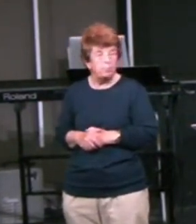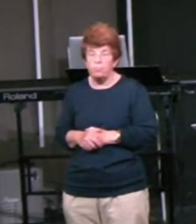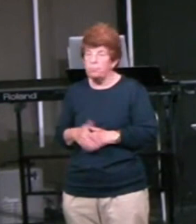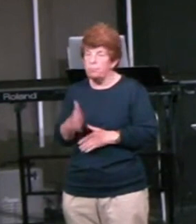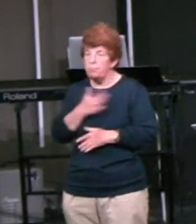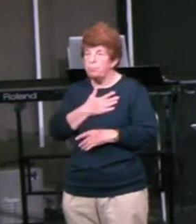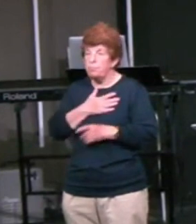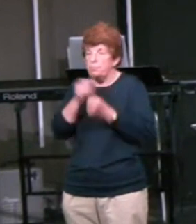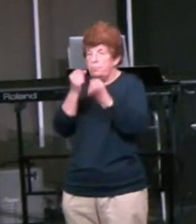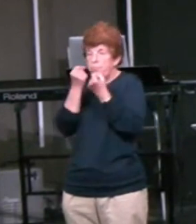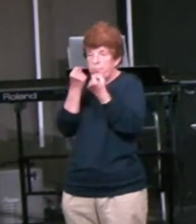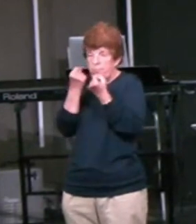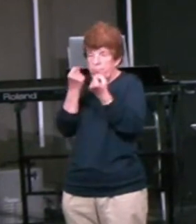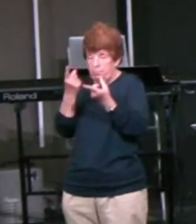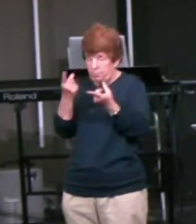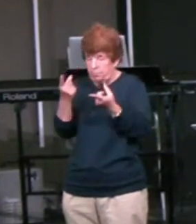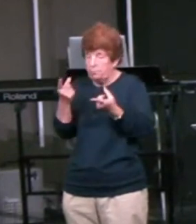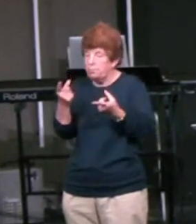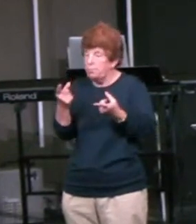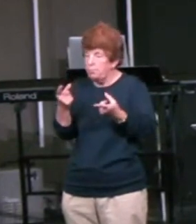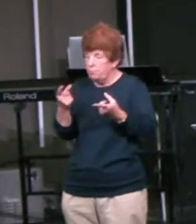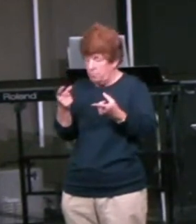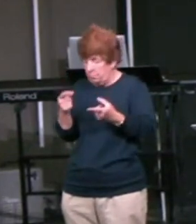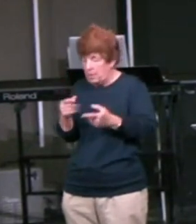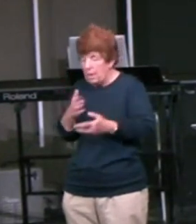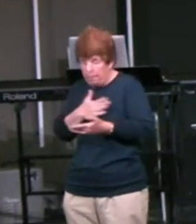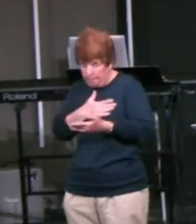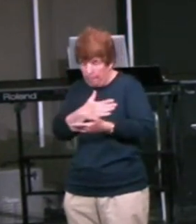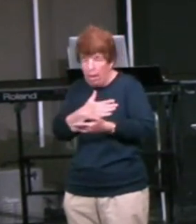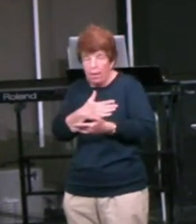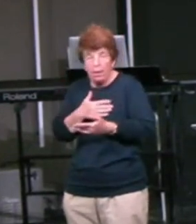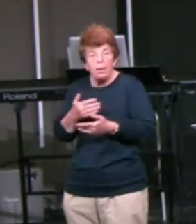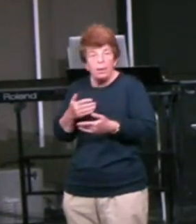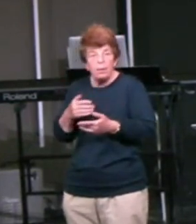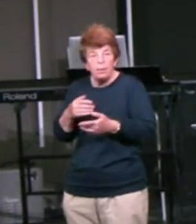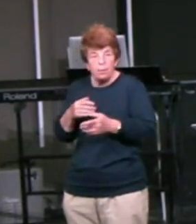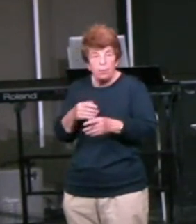My understanding of Scripture and my own personal practice has taught me